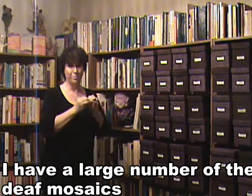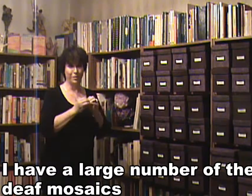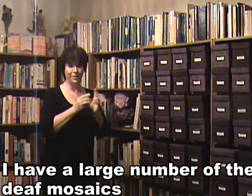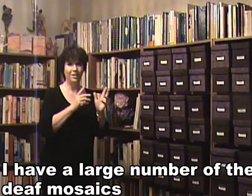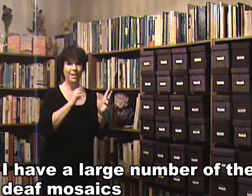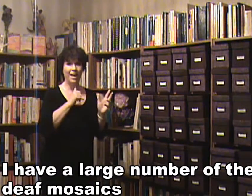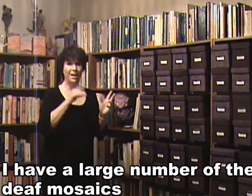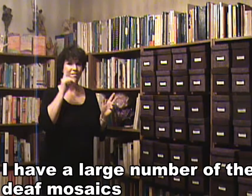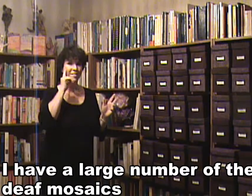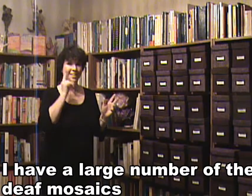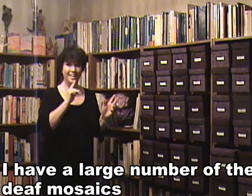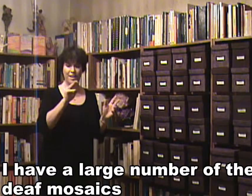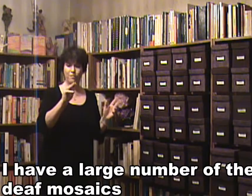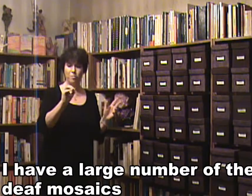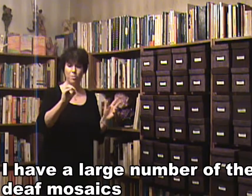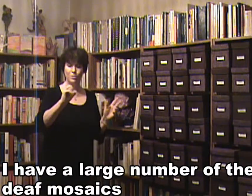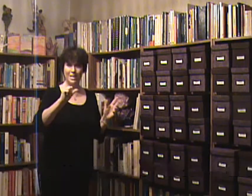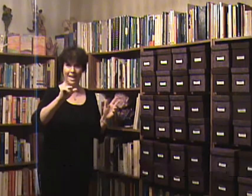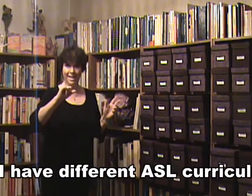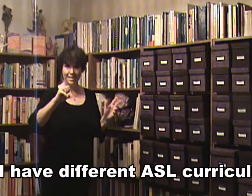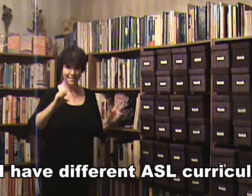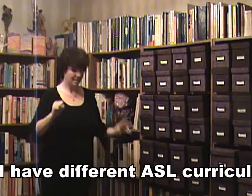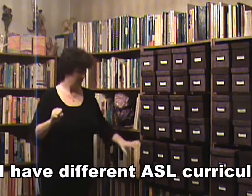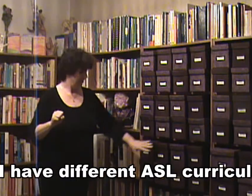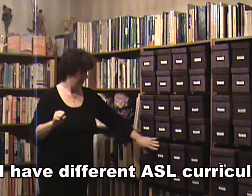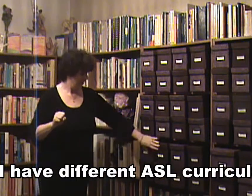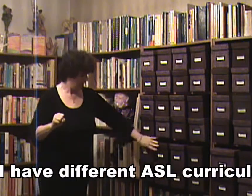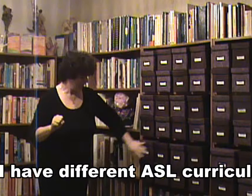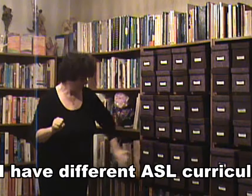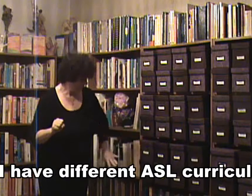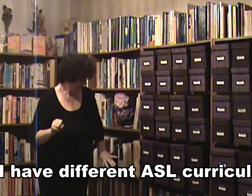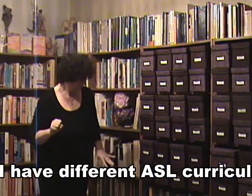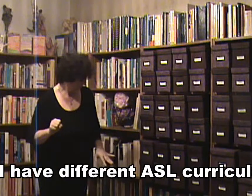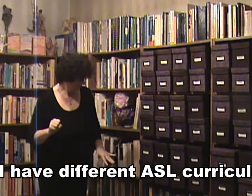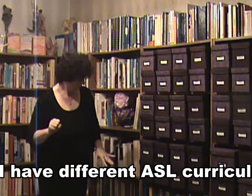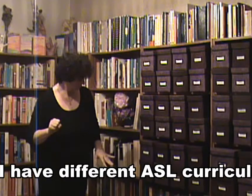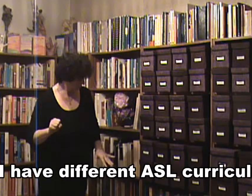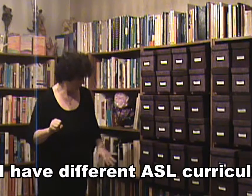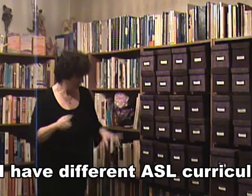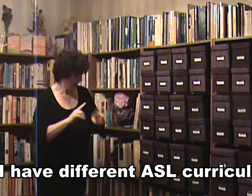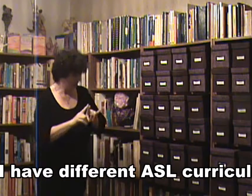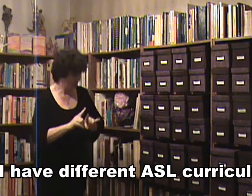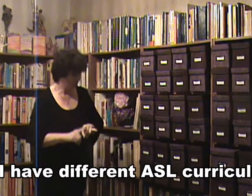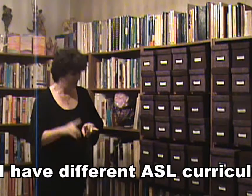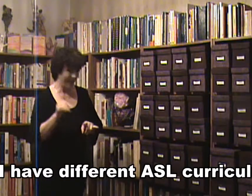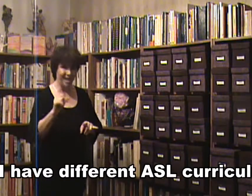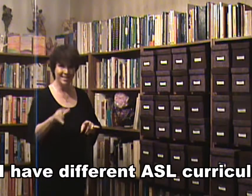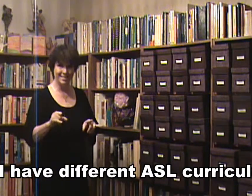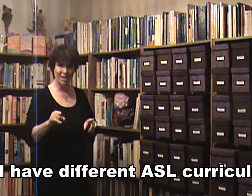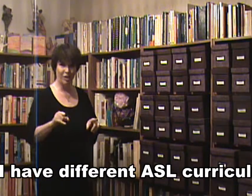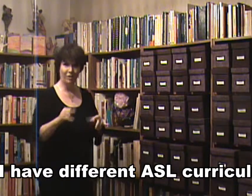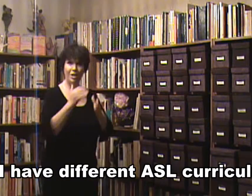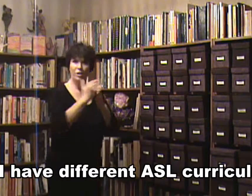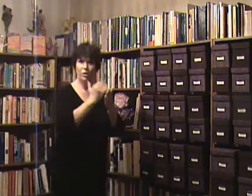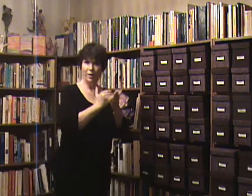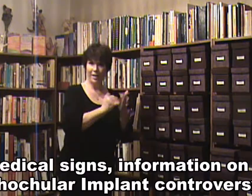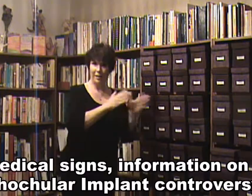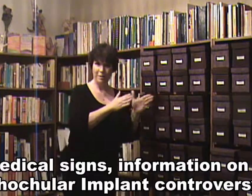number of the deaf mosaics. I have different ASL